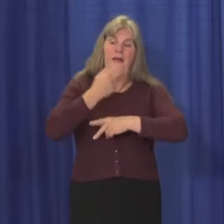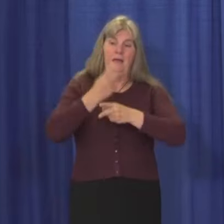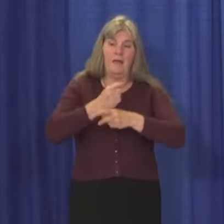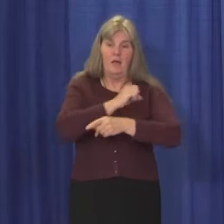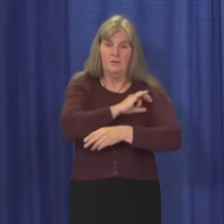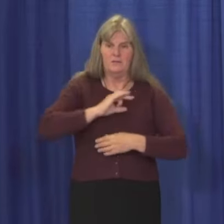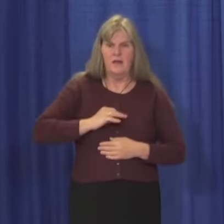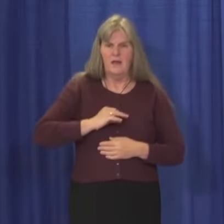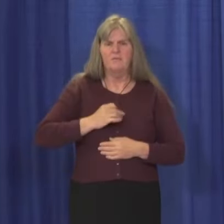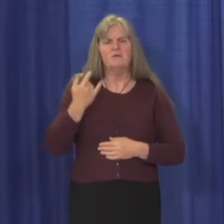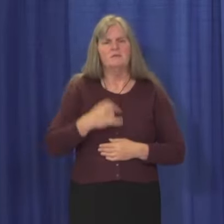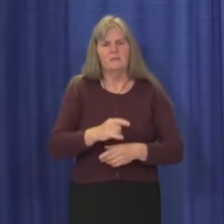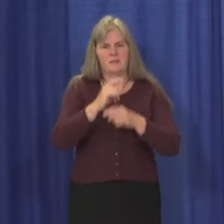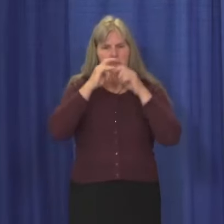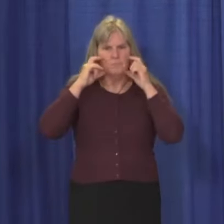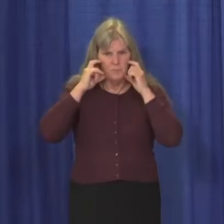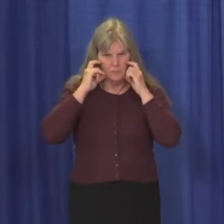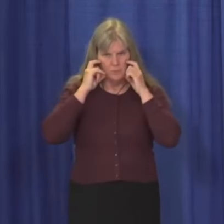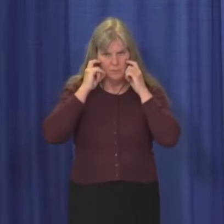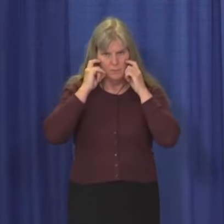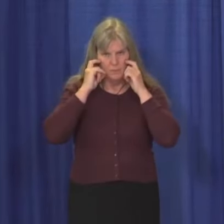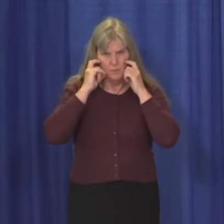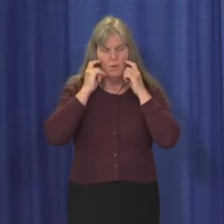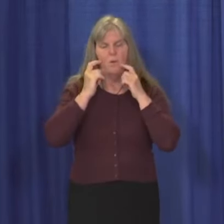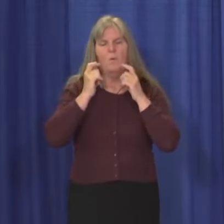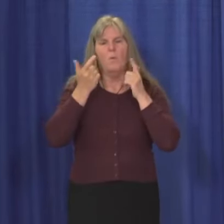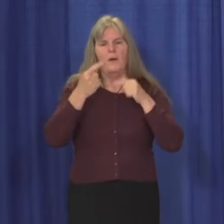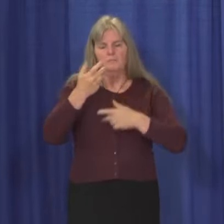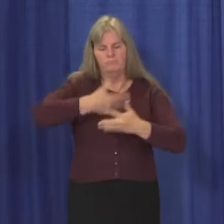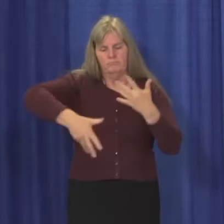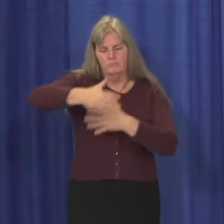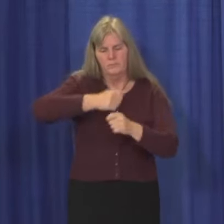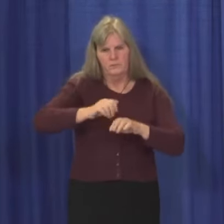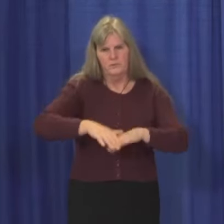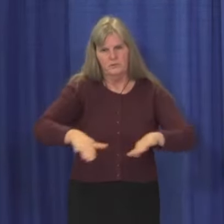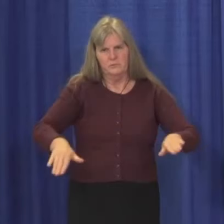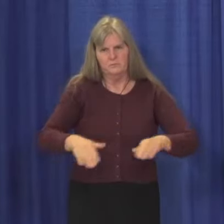with children to prevent any possible transmission of the virus.